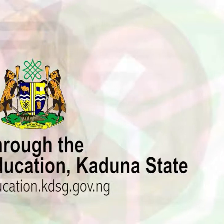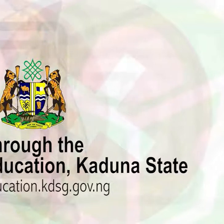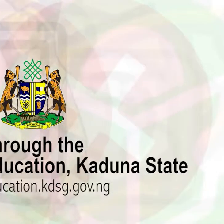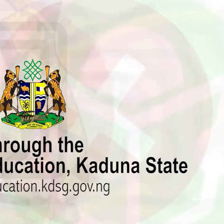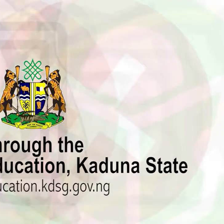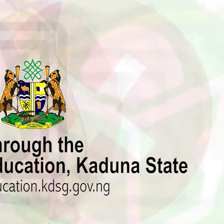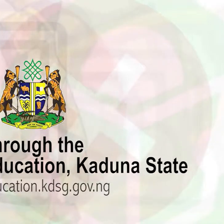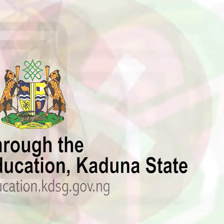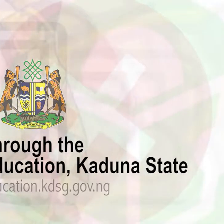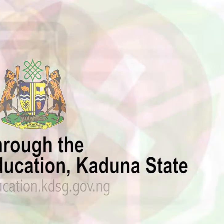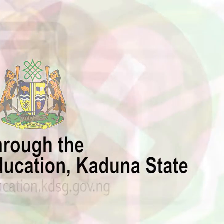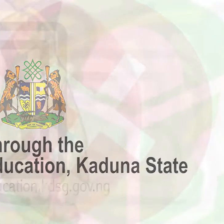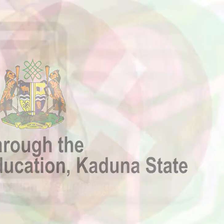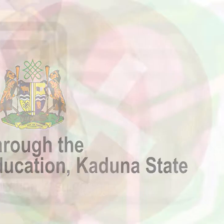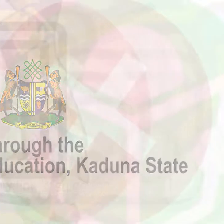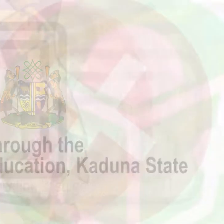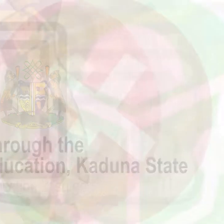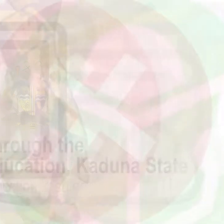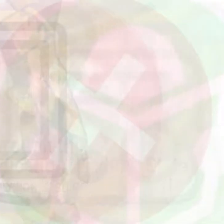direction.